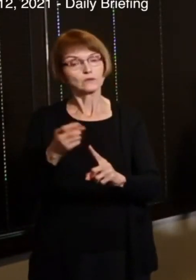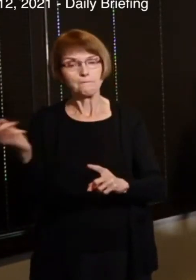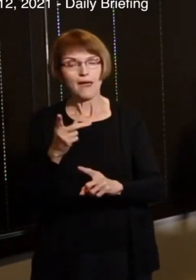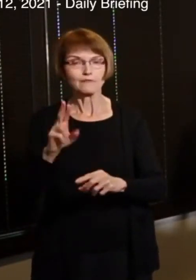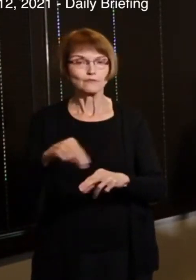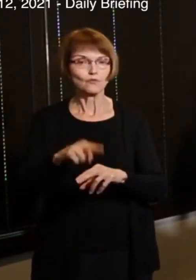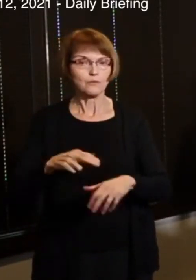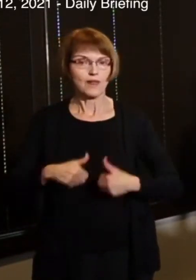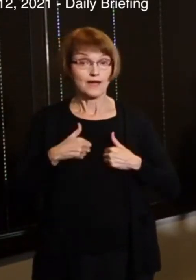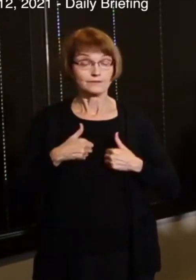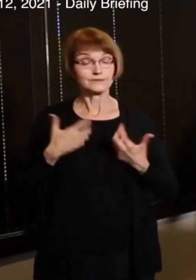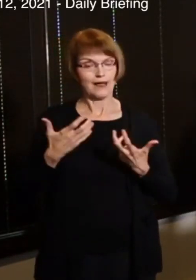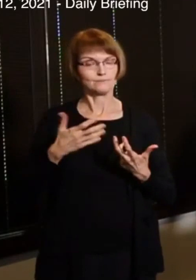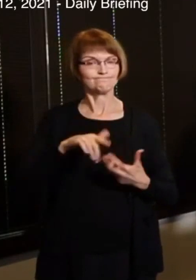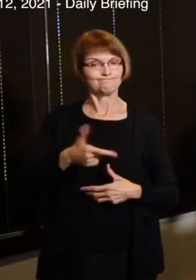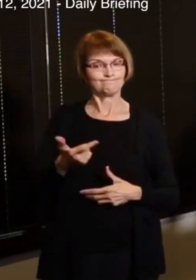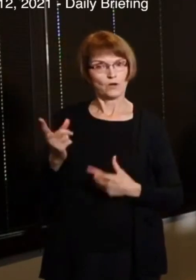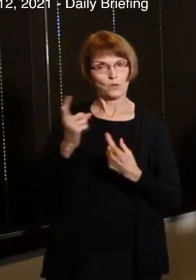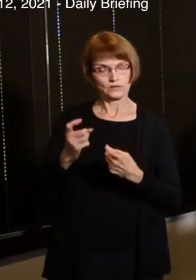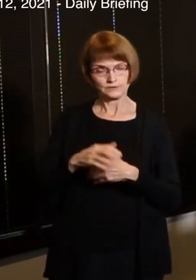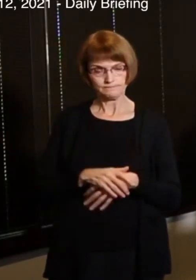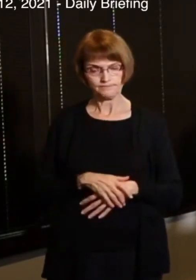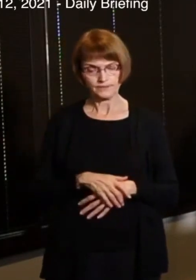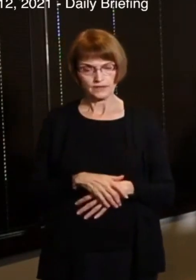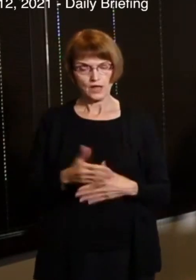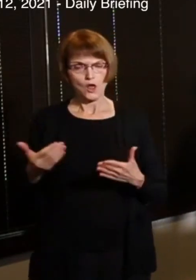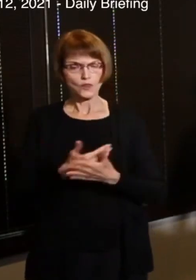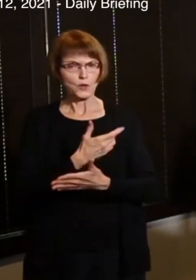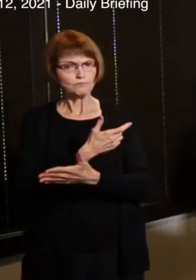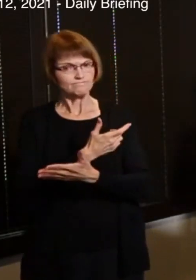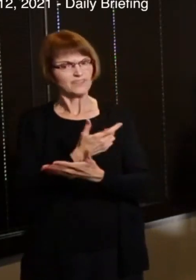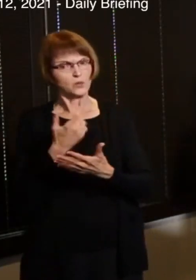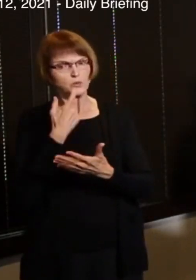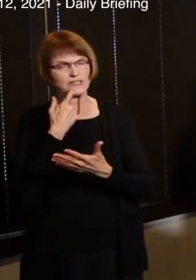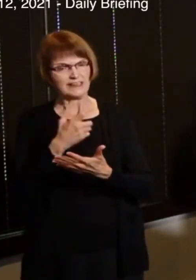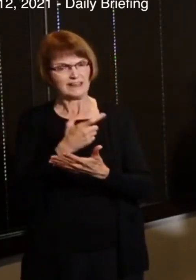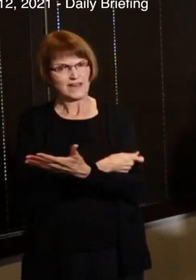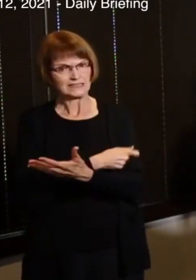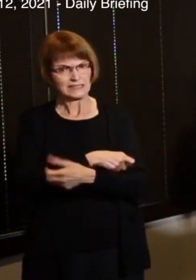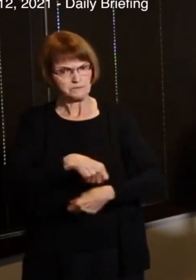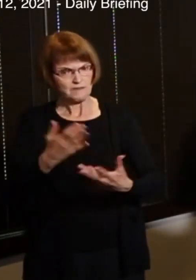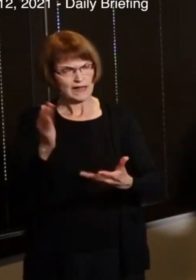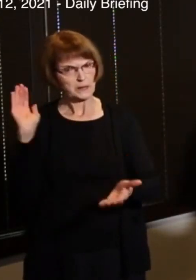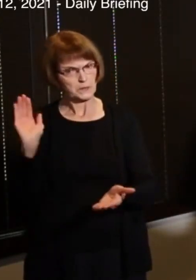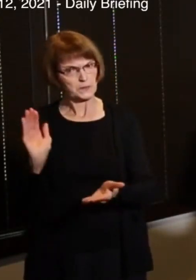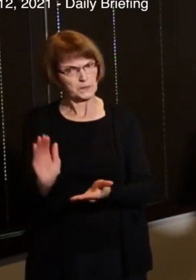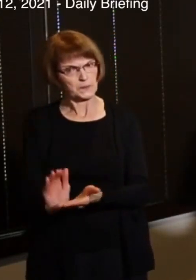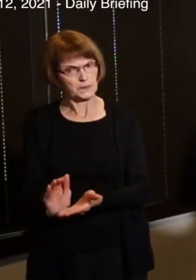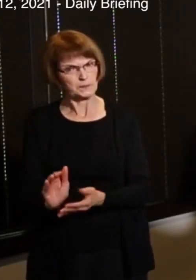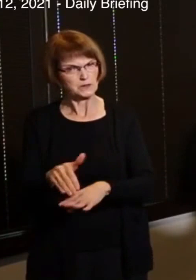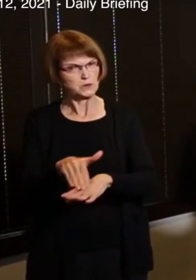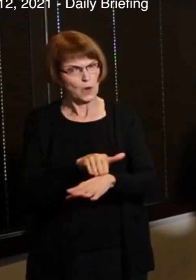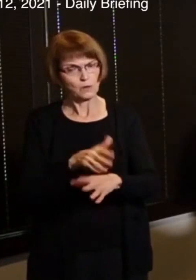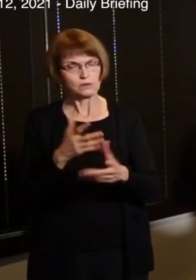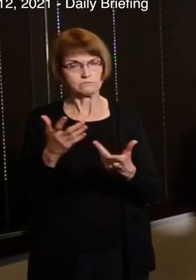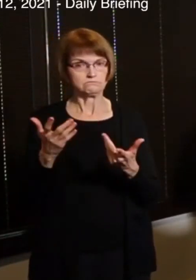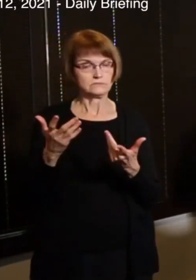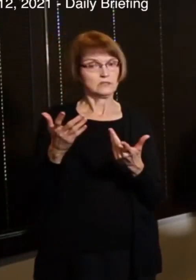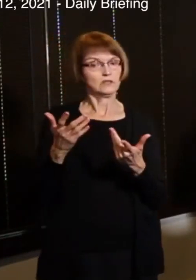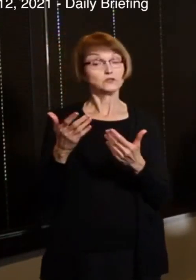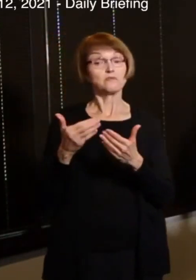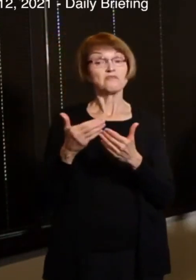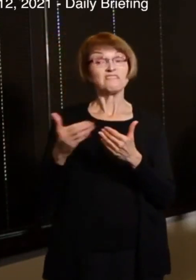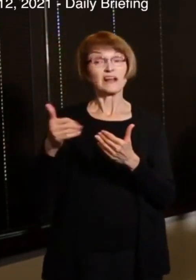questions from the media. The pace of the new vaccinations has slowed. How does that affect your expectations for the next